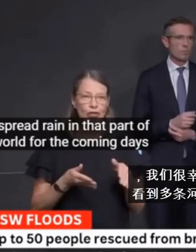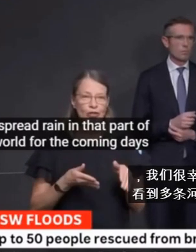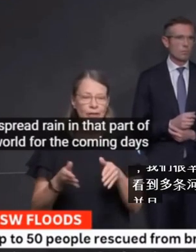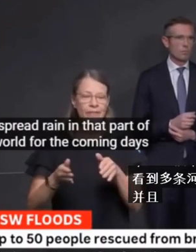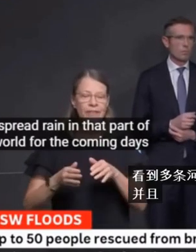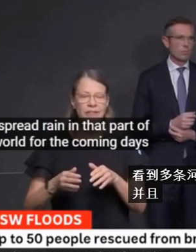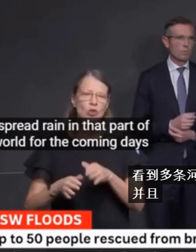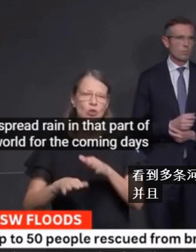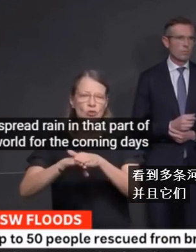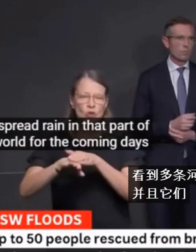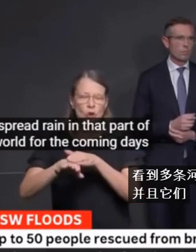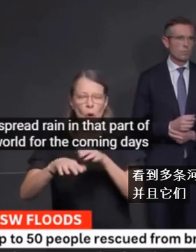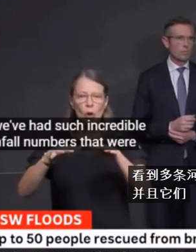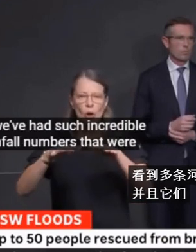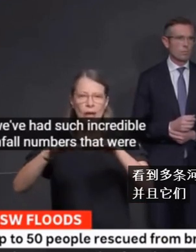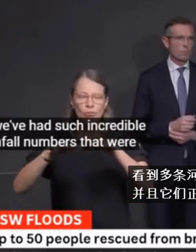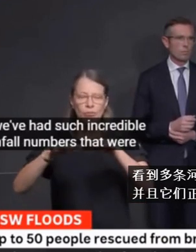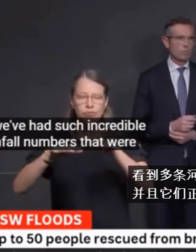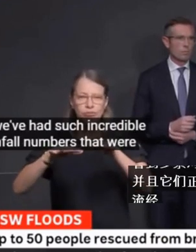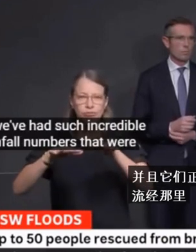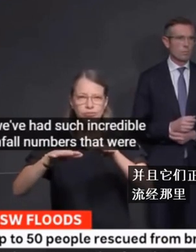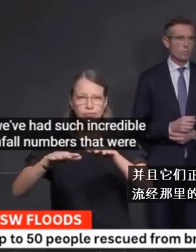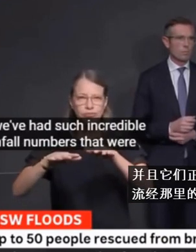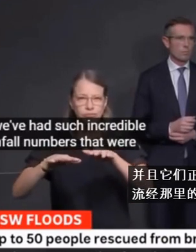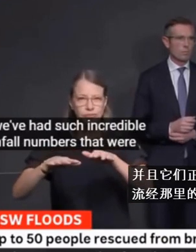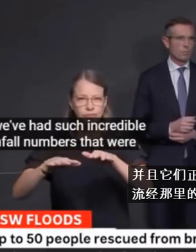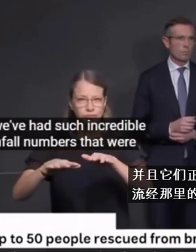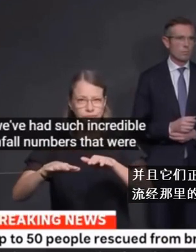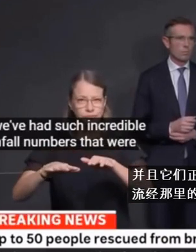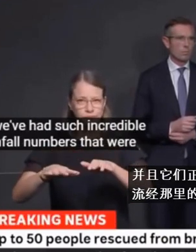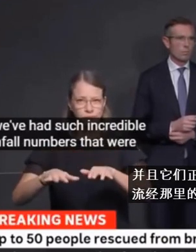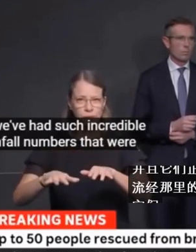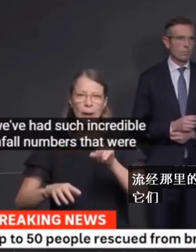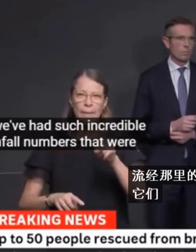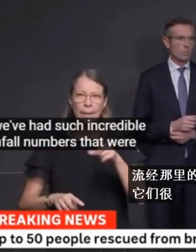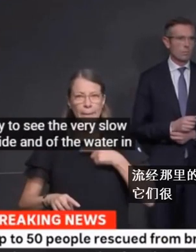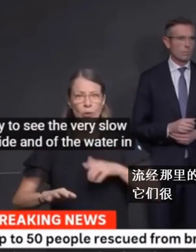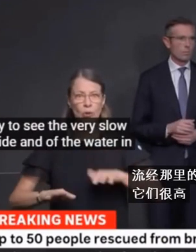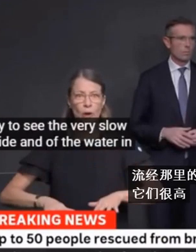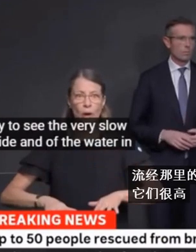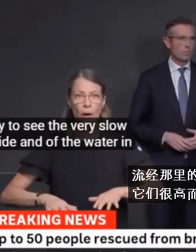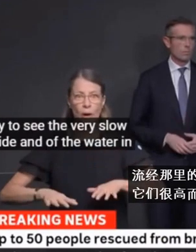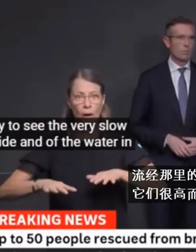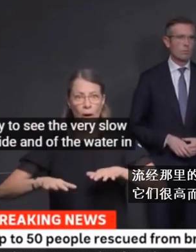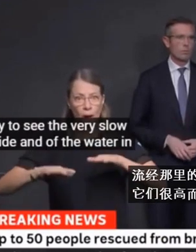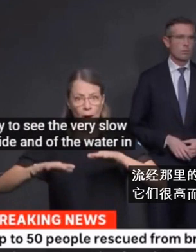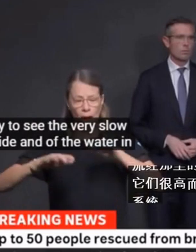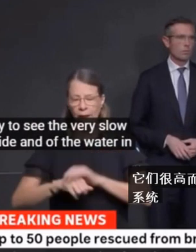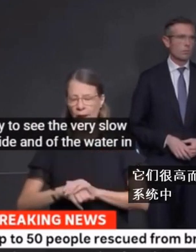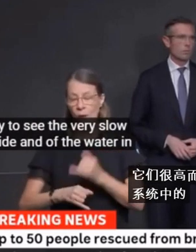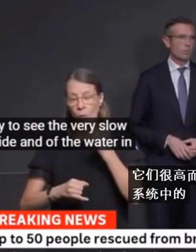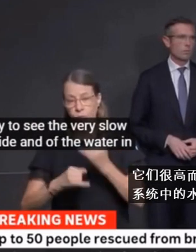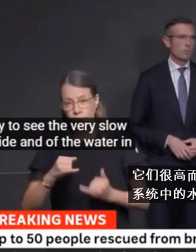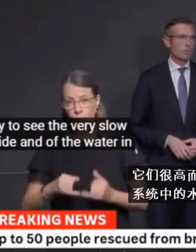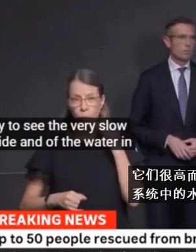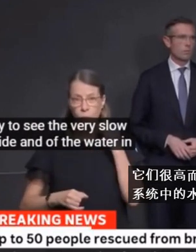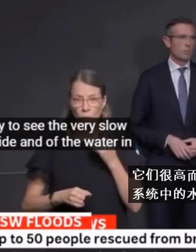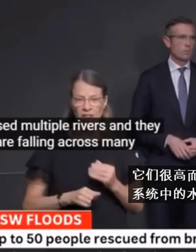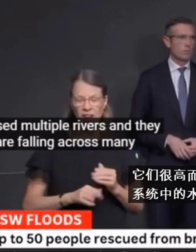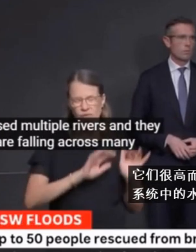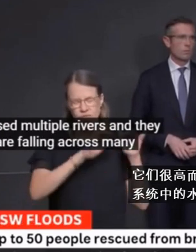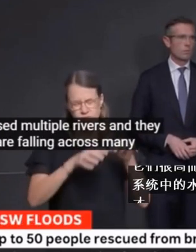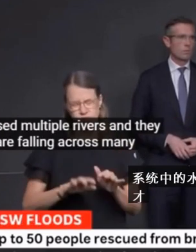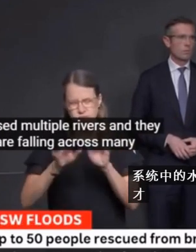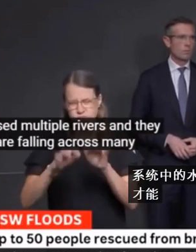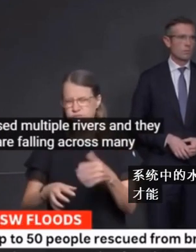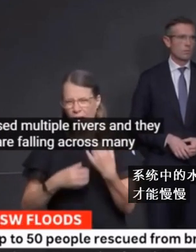across multiple rivers, and they are falling across many catchments in there, but because they are so high and there is so much water in the system, it'll take a